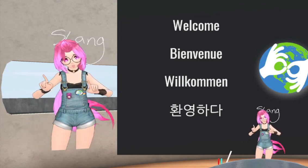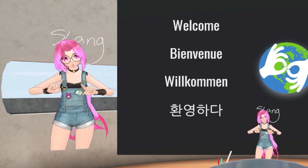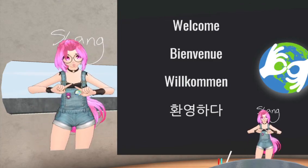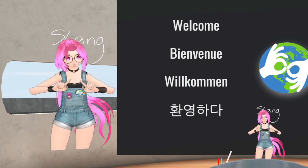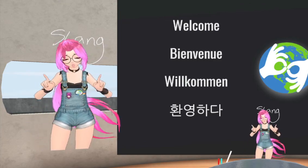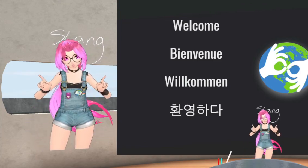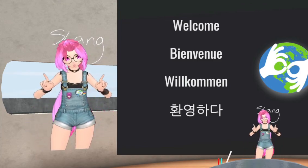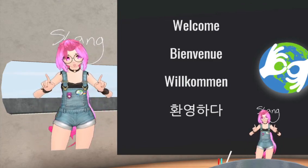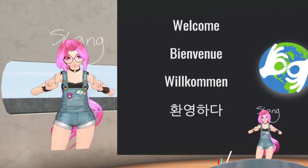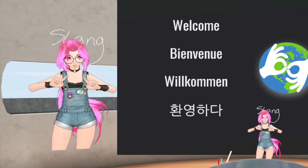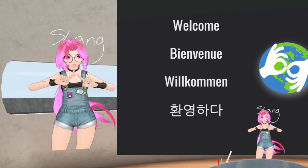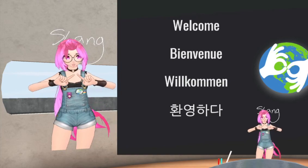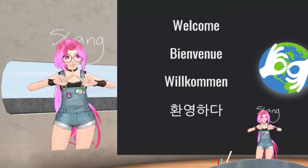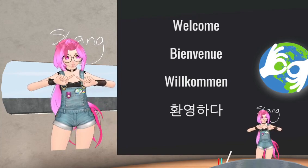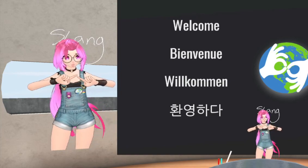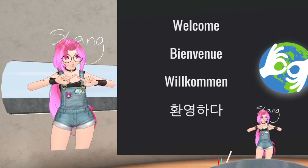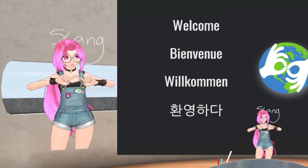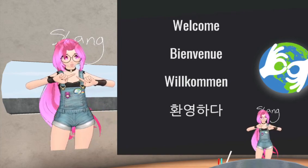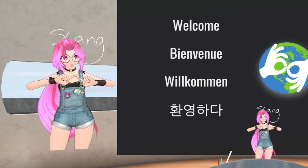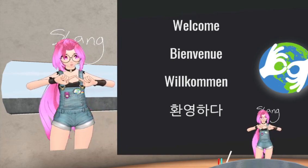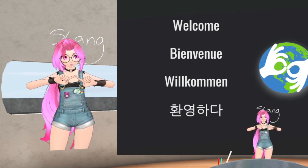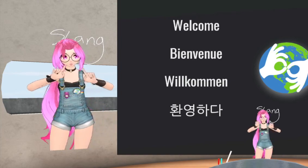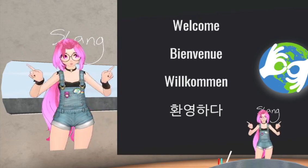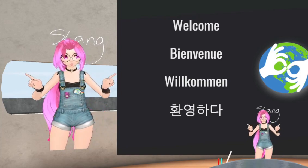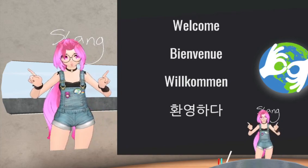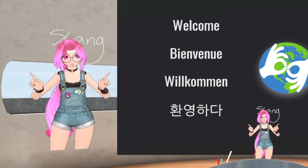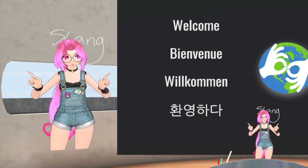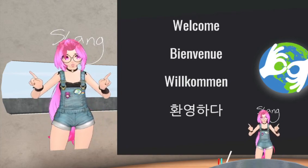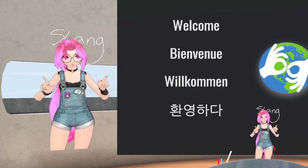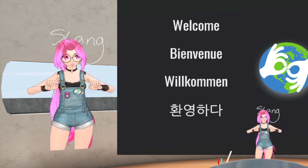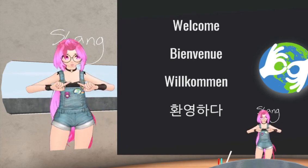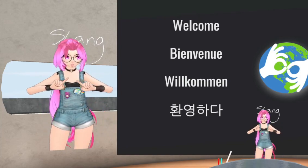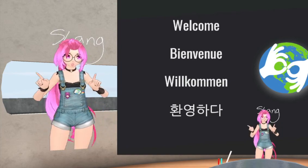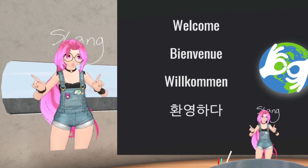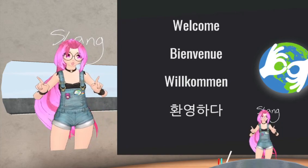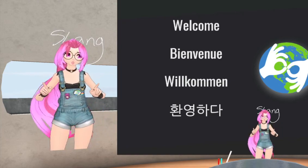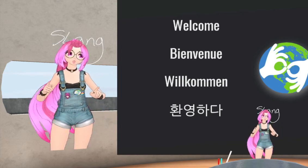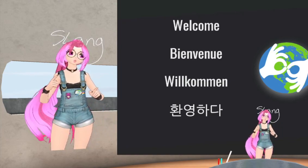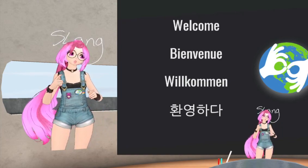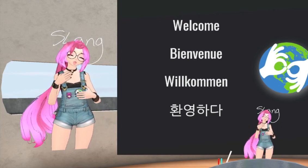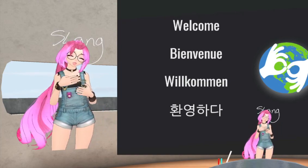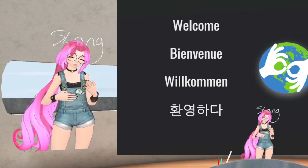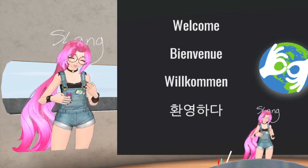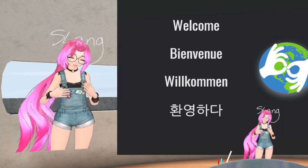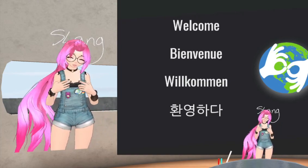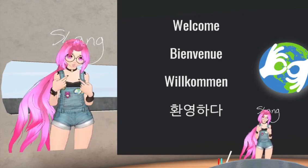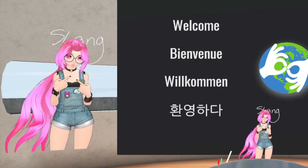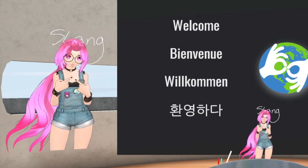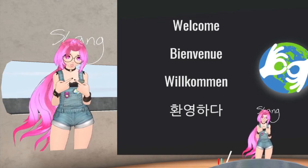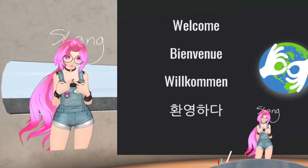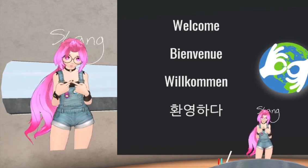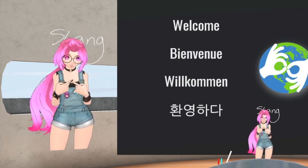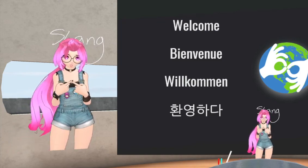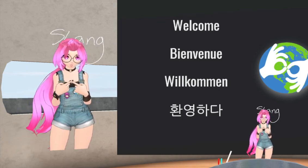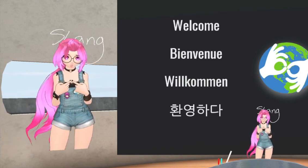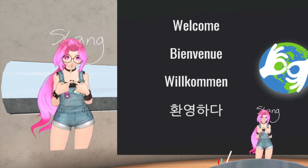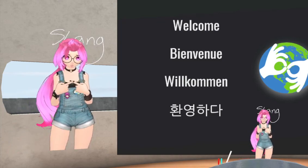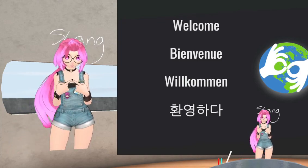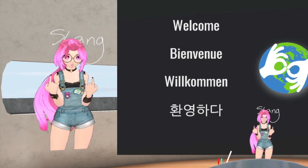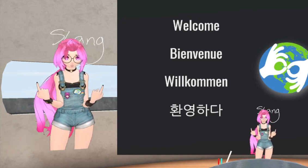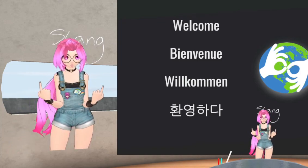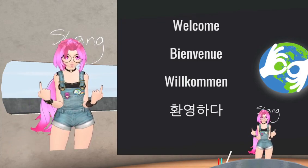cord. Oh, like a long cord. Oh, sorry. Oh, yeah, it's like a long cord continuing on and on. Yeah, if that helps you remember it. Yeah, I